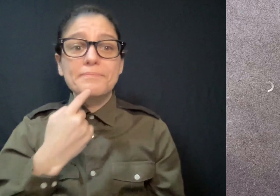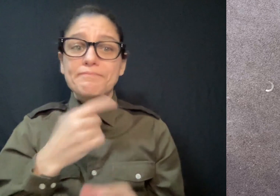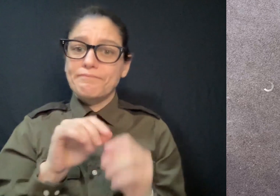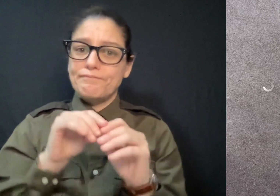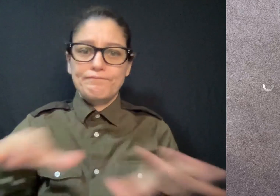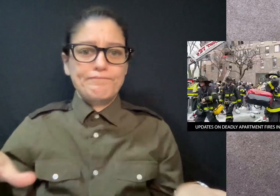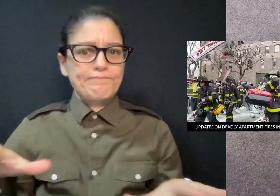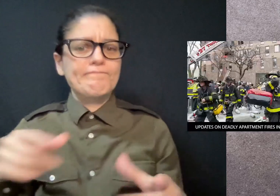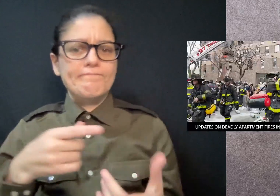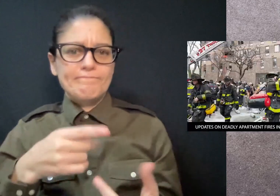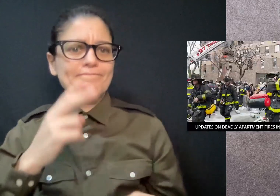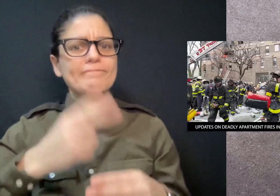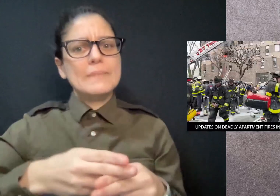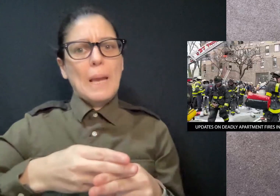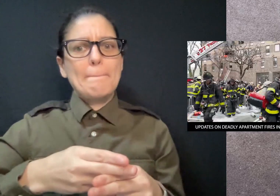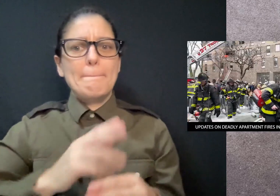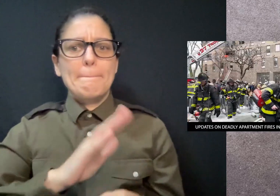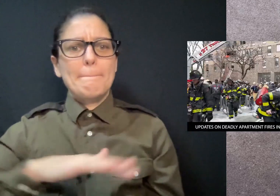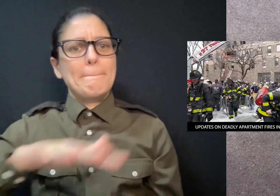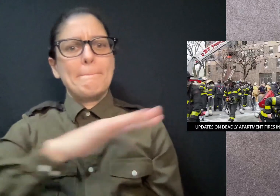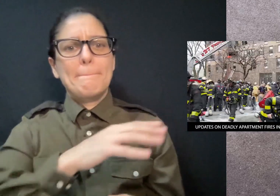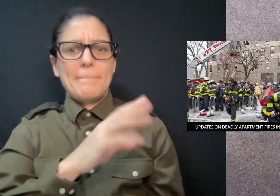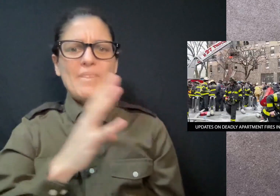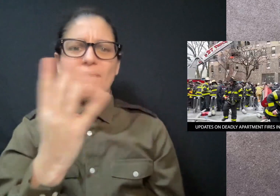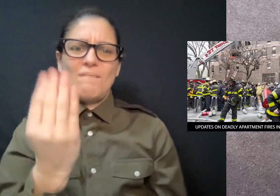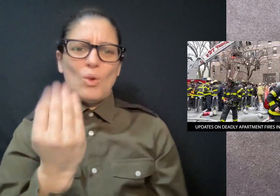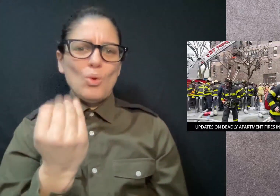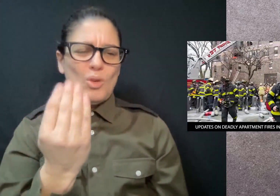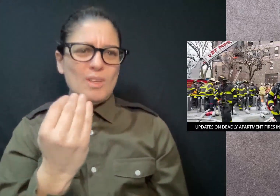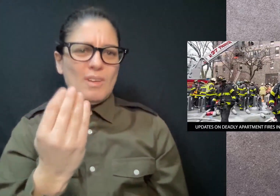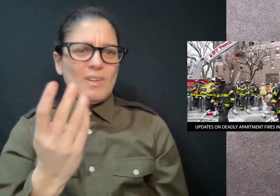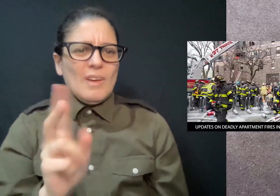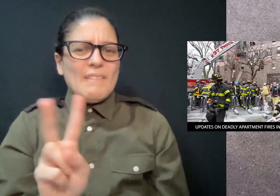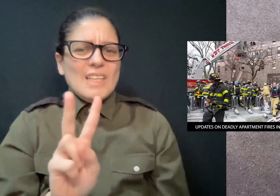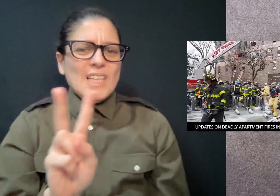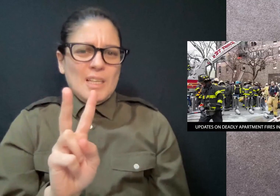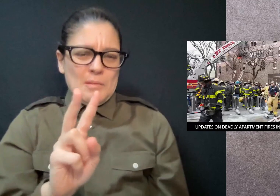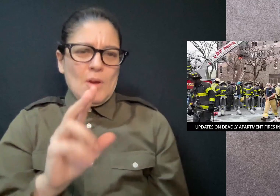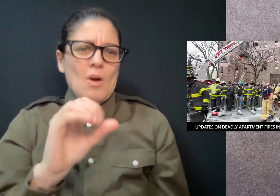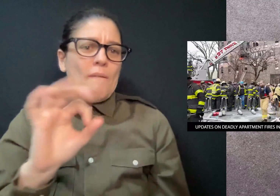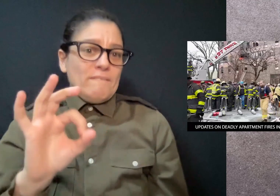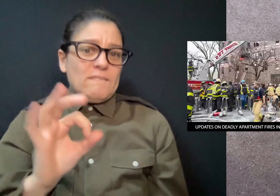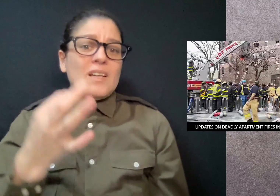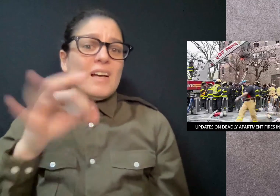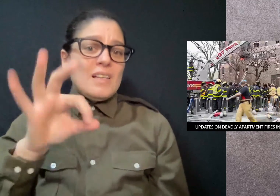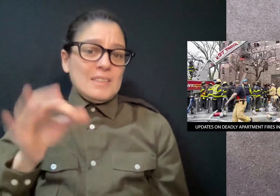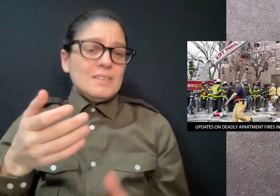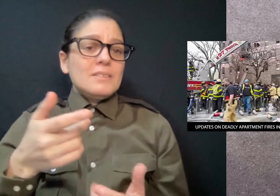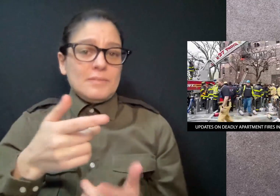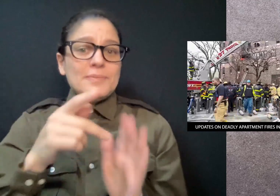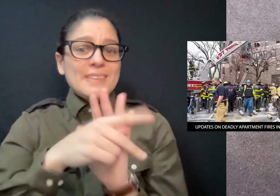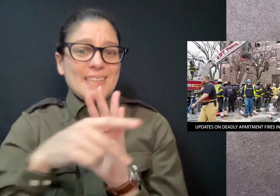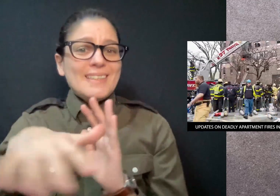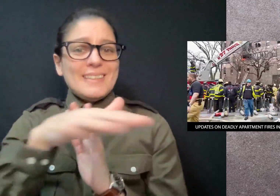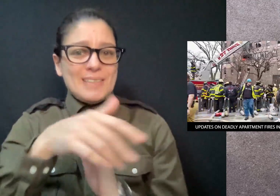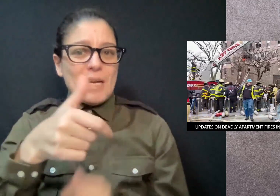the fire started when a Christmas tree was set on fire.